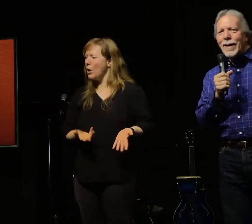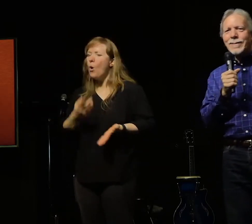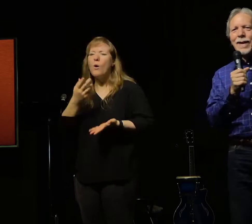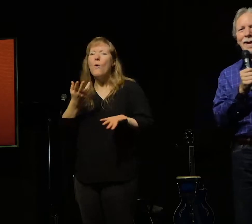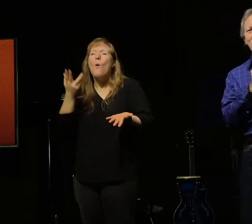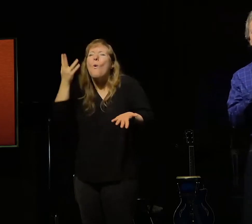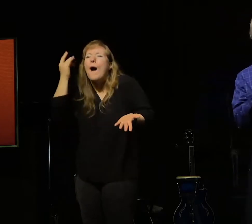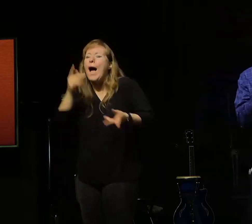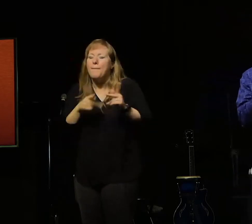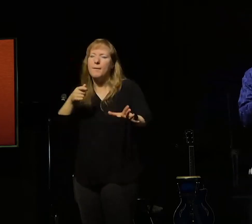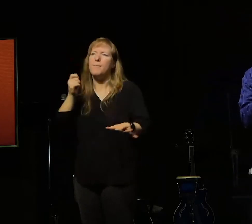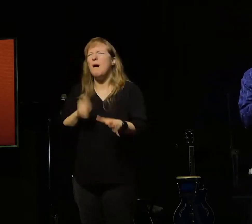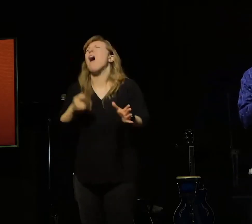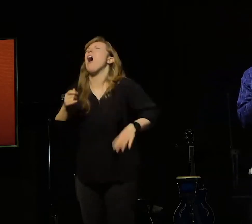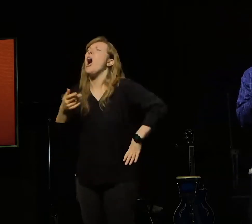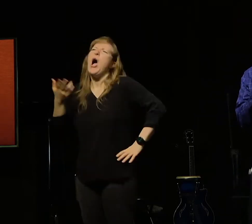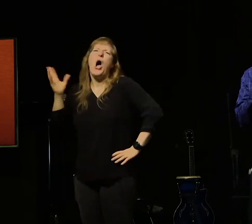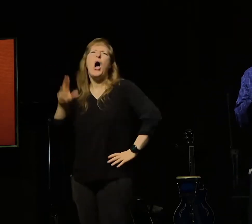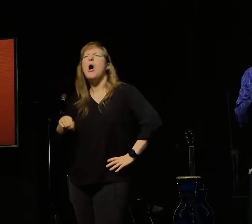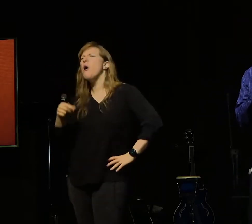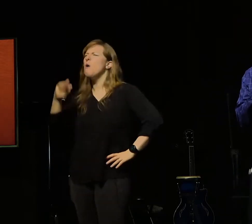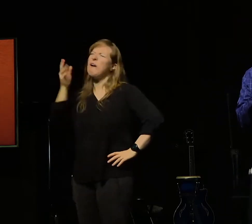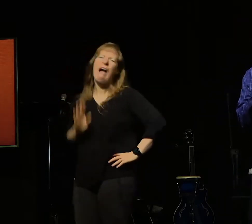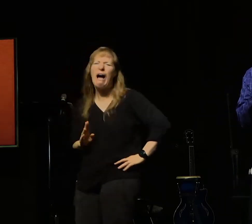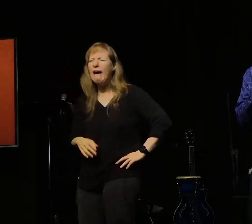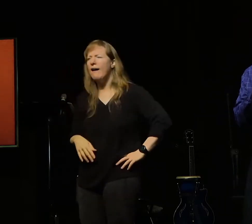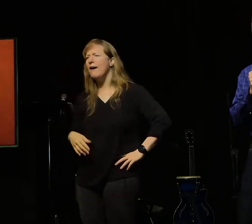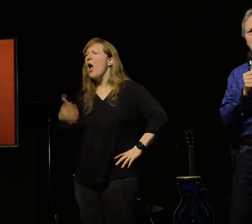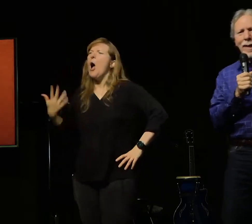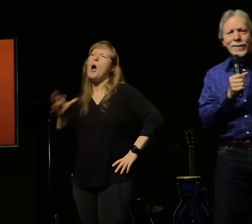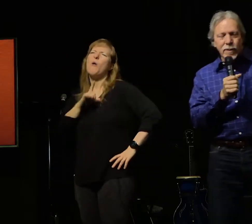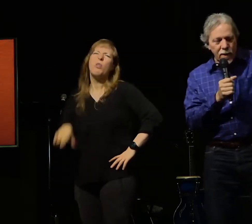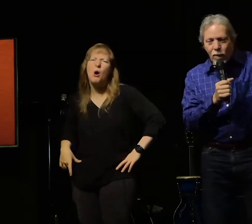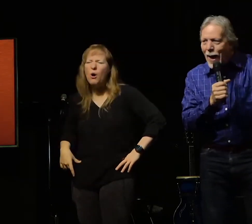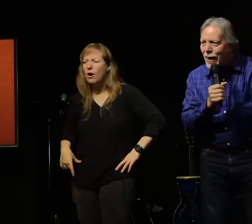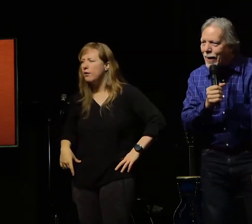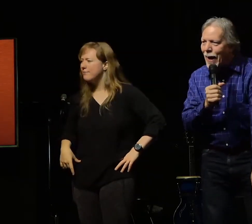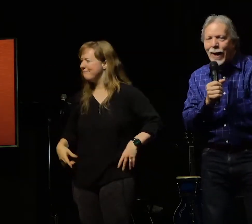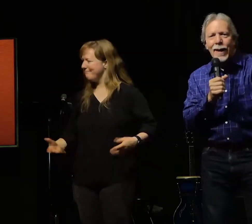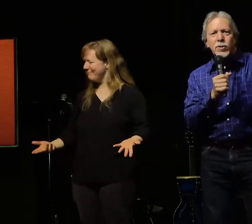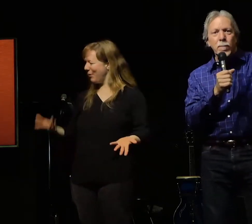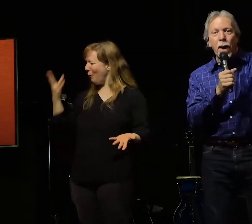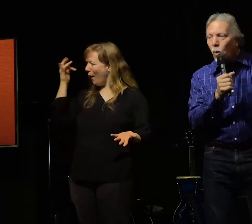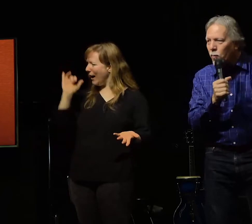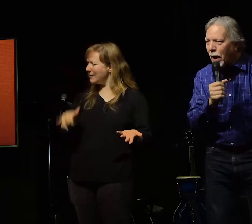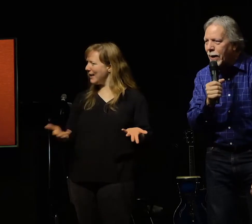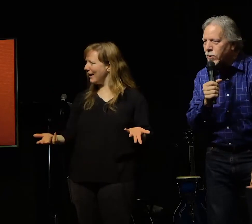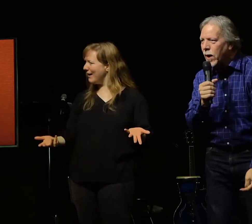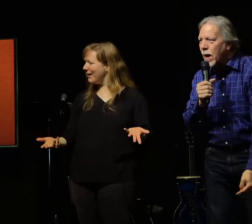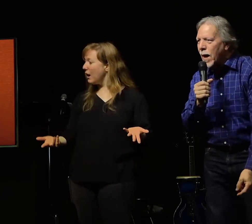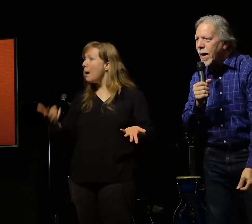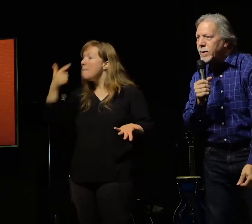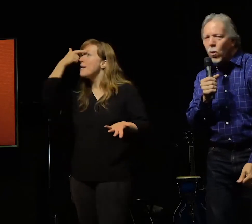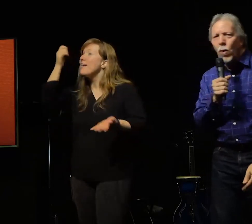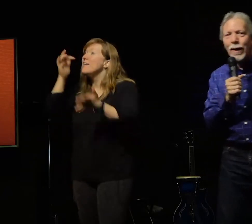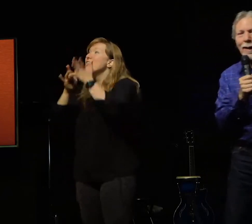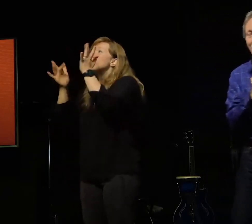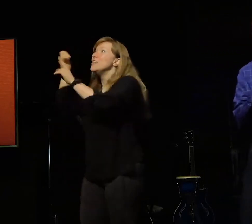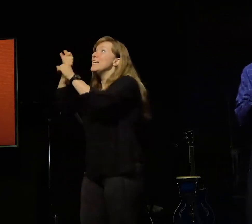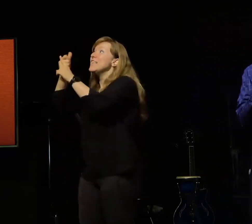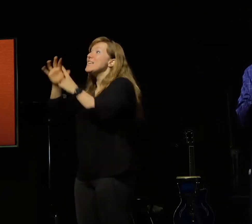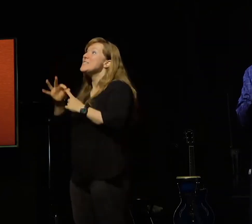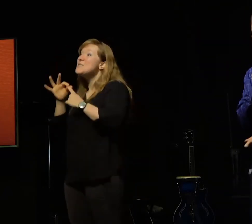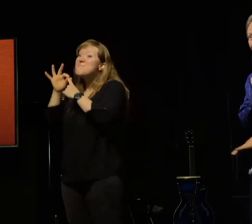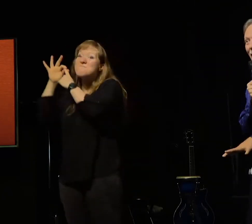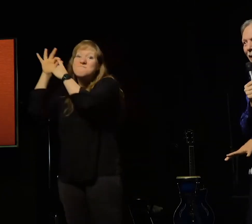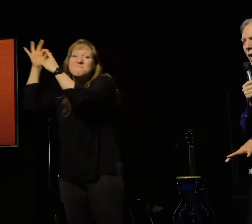Why is it that it's his name that they always call out? Because he's the dividing line. He's the polarizer. He's the one that gets